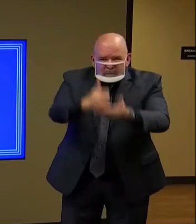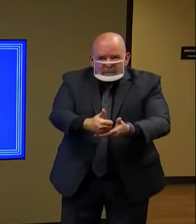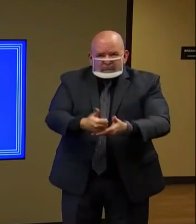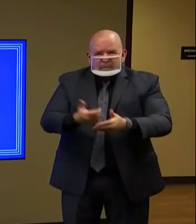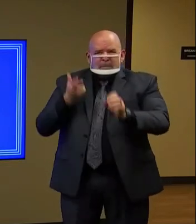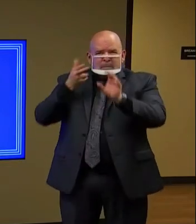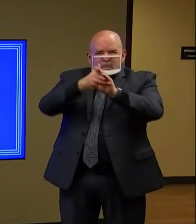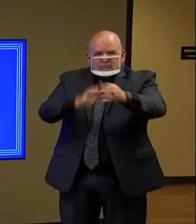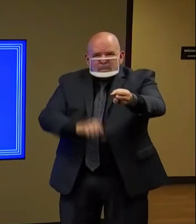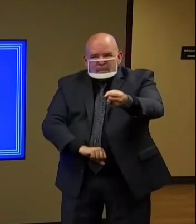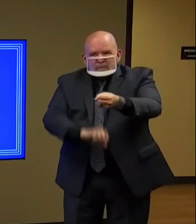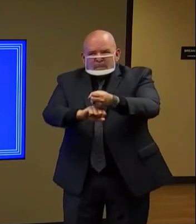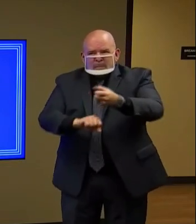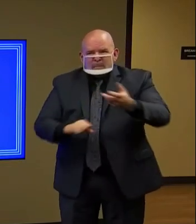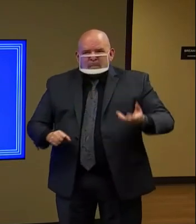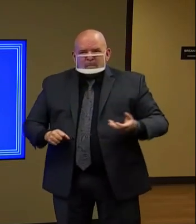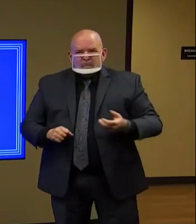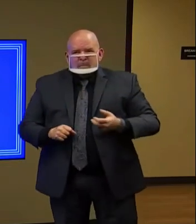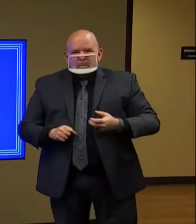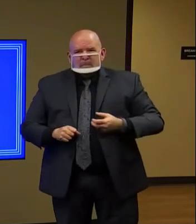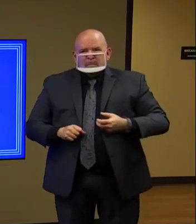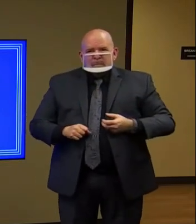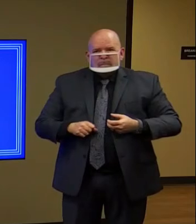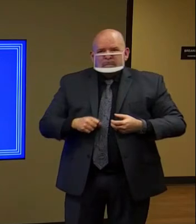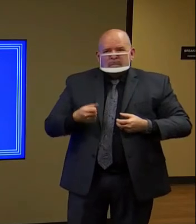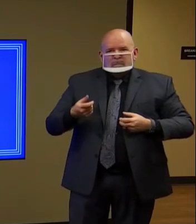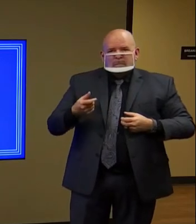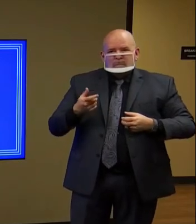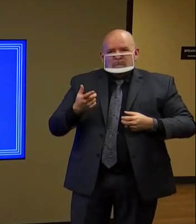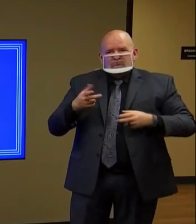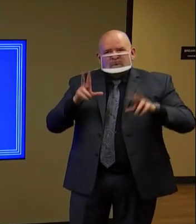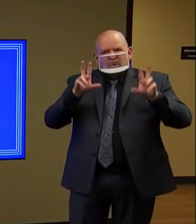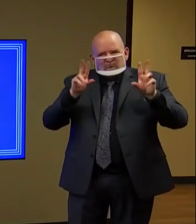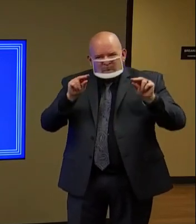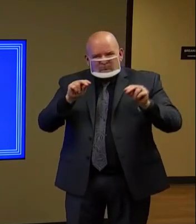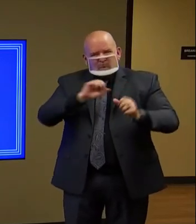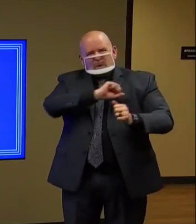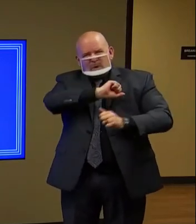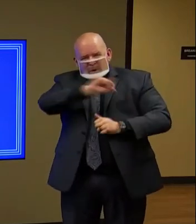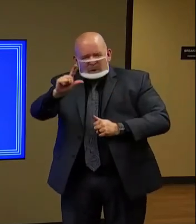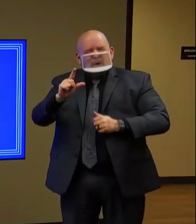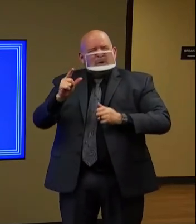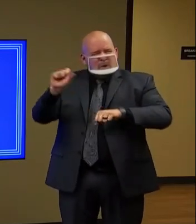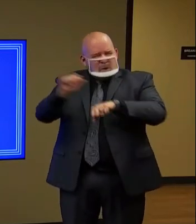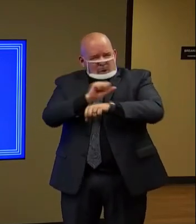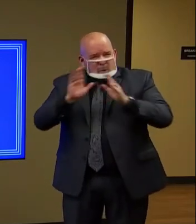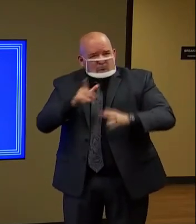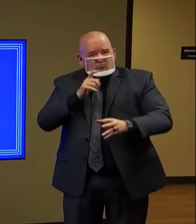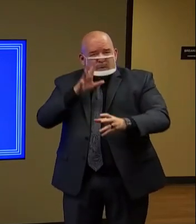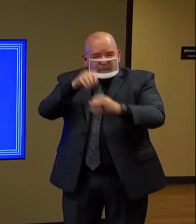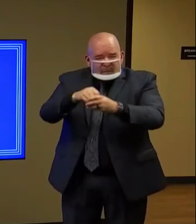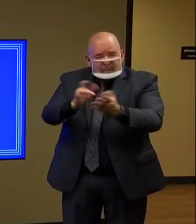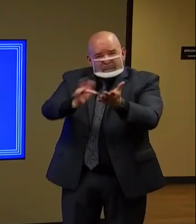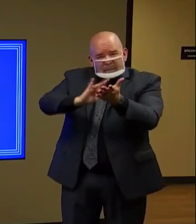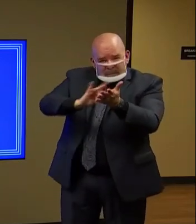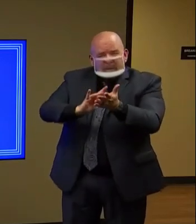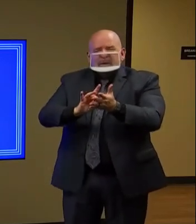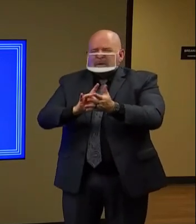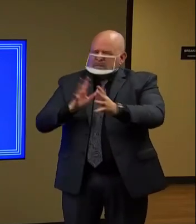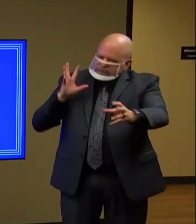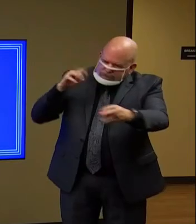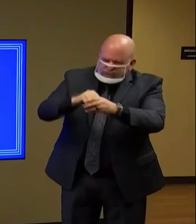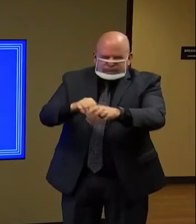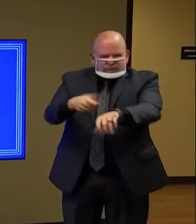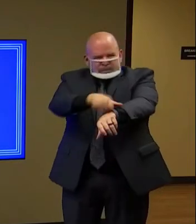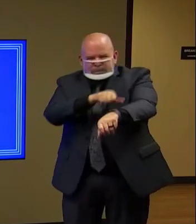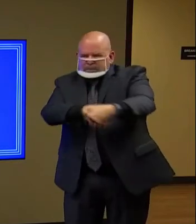the ability to care for people is compromised. And so we don't want that to happen. That's why we're all in it together. That's why when we